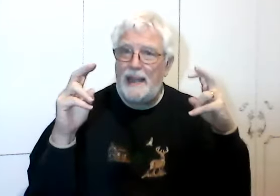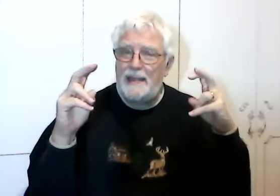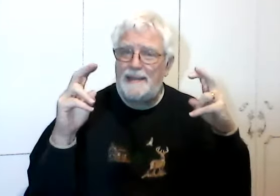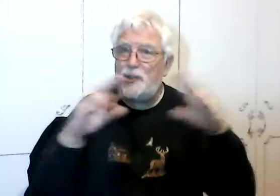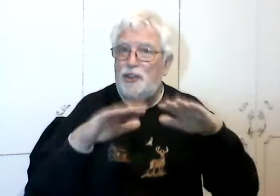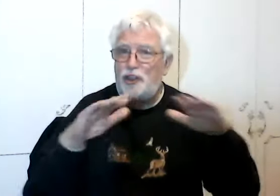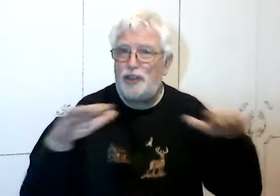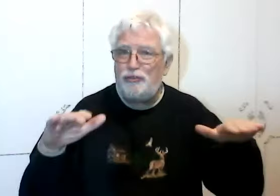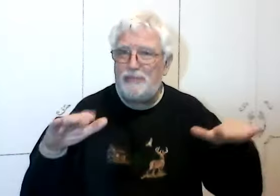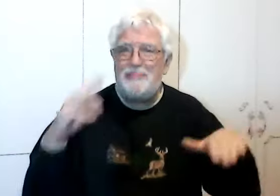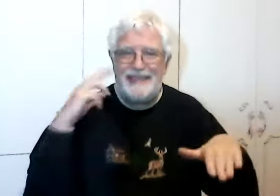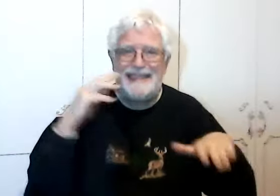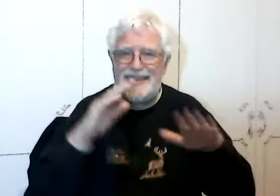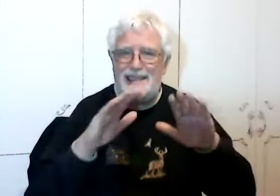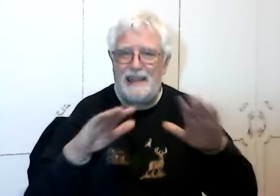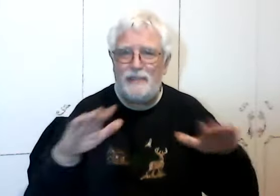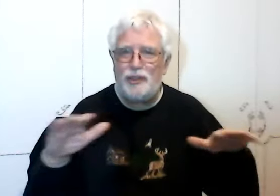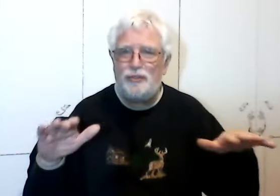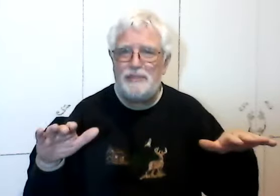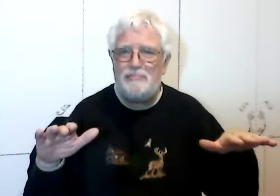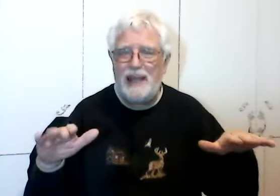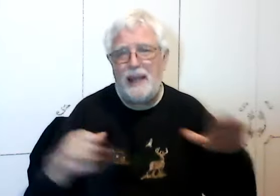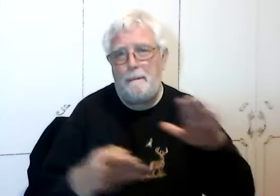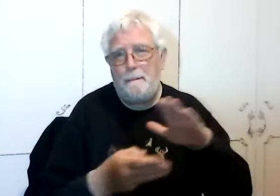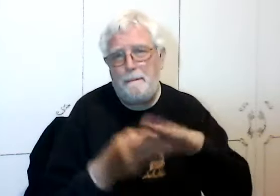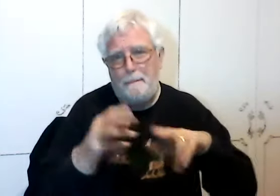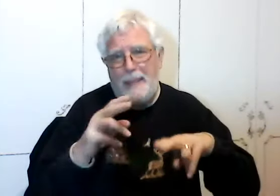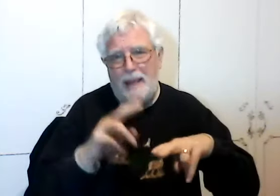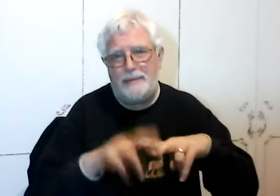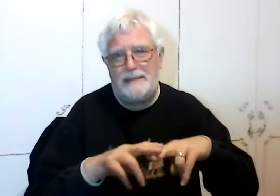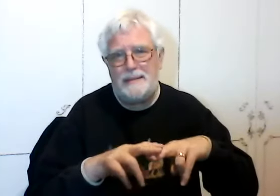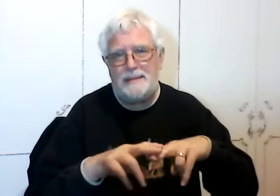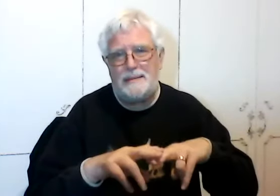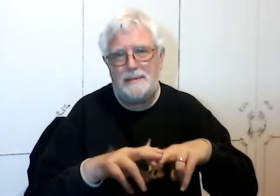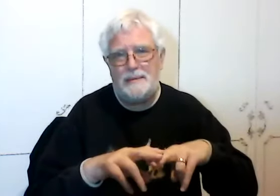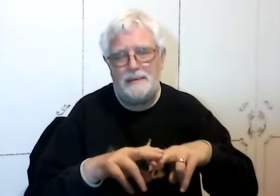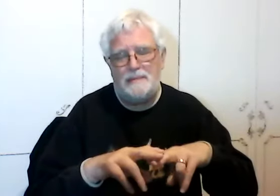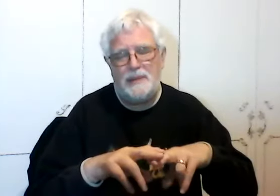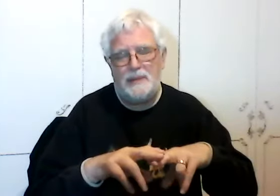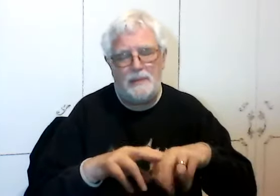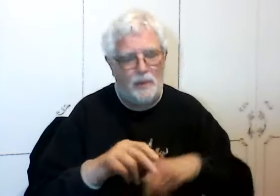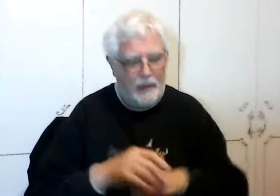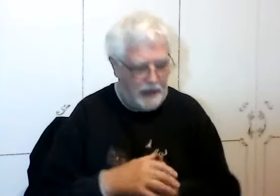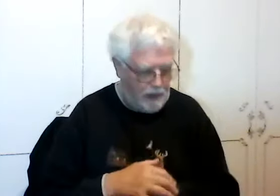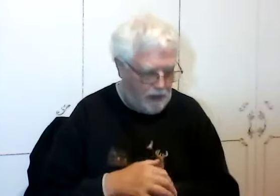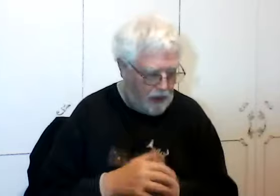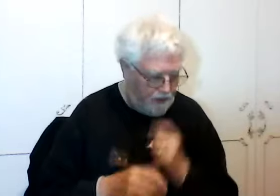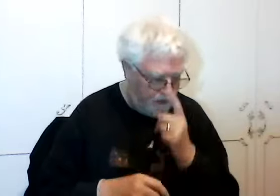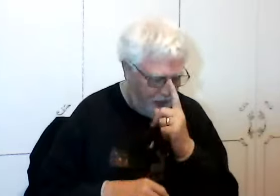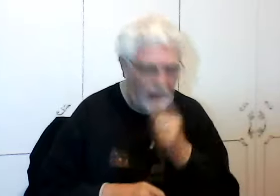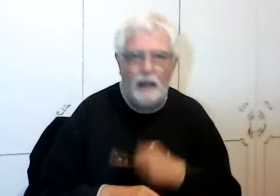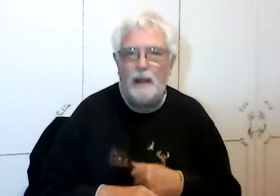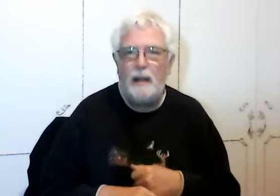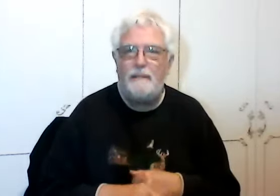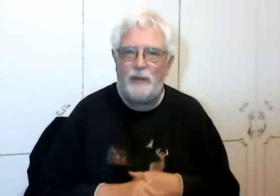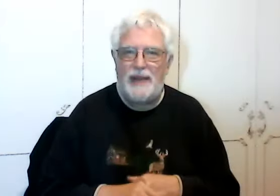is children, deaf children and parents. So some of the words we've got. First